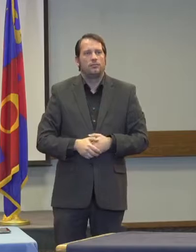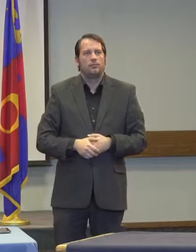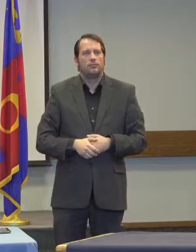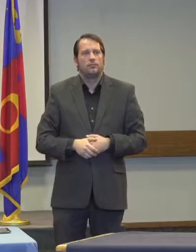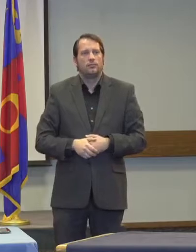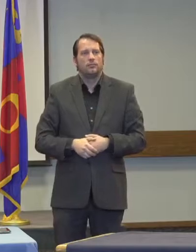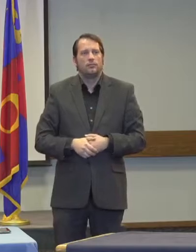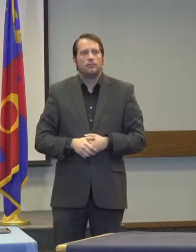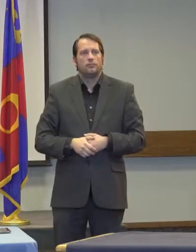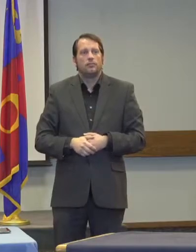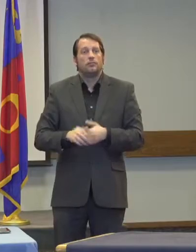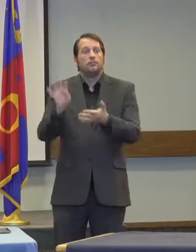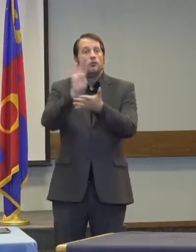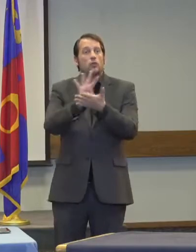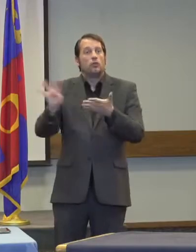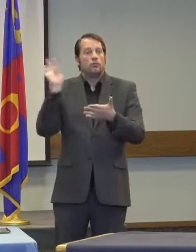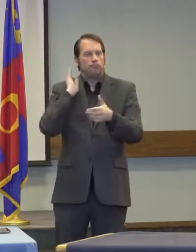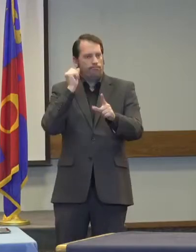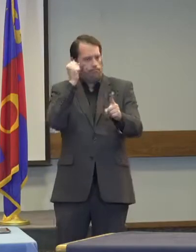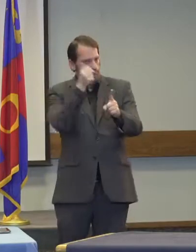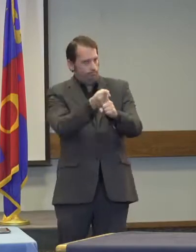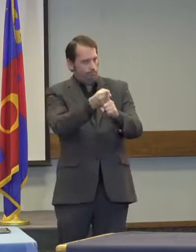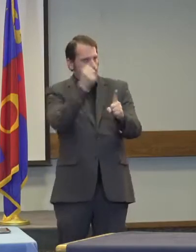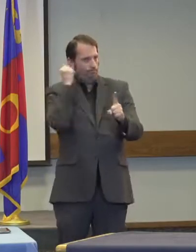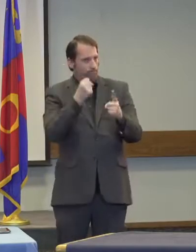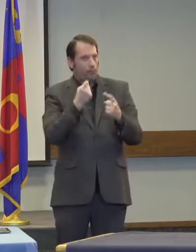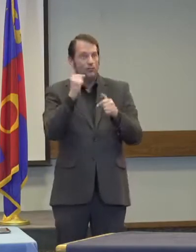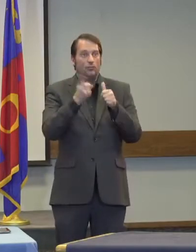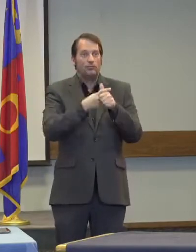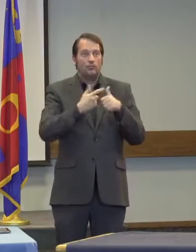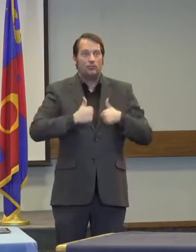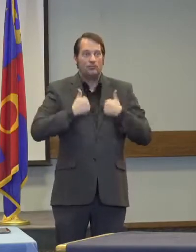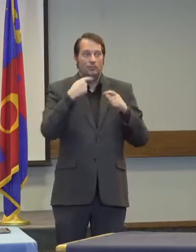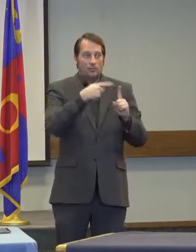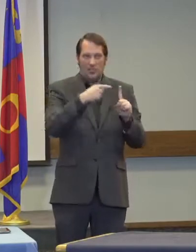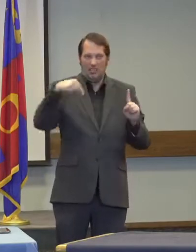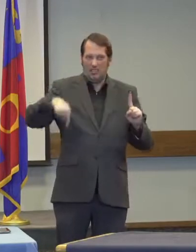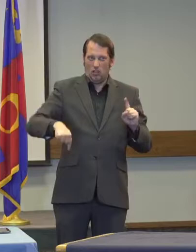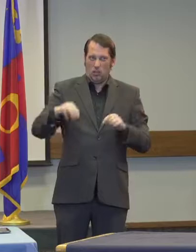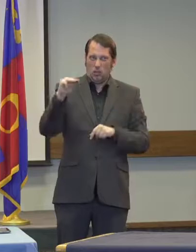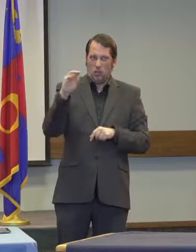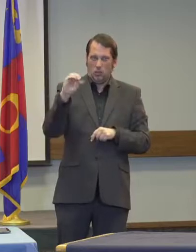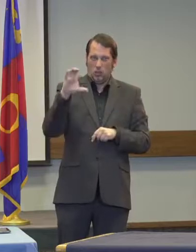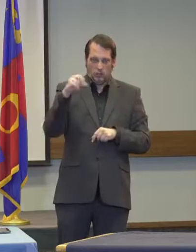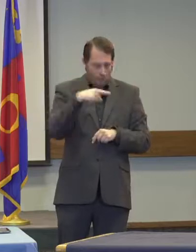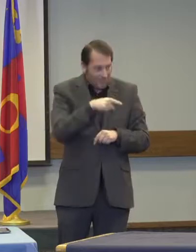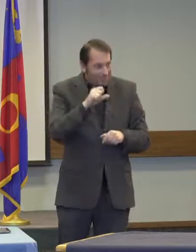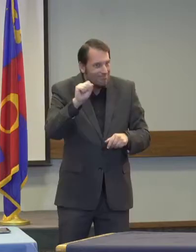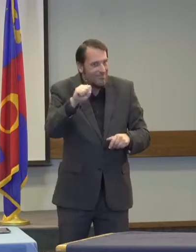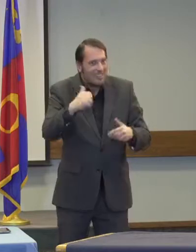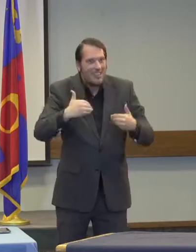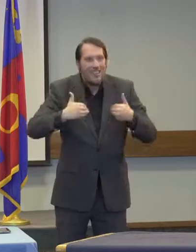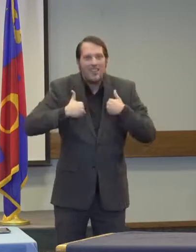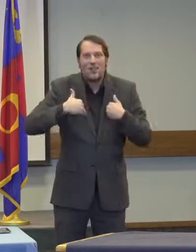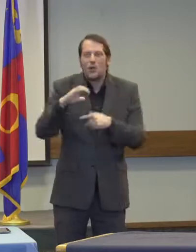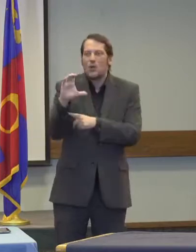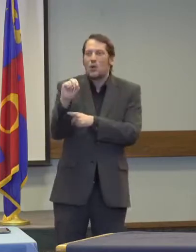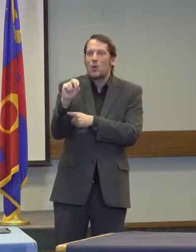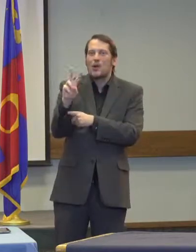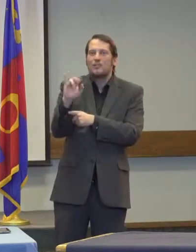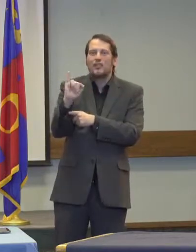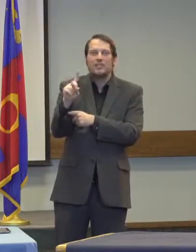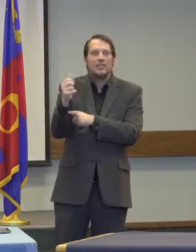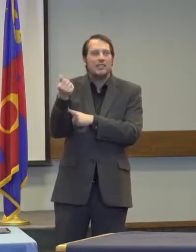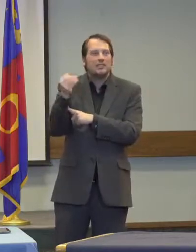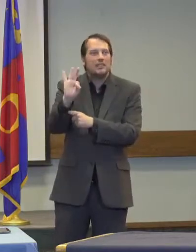or first resident of the state of Maryland and Montgomery County who tested positive for COVID-19. Over the last 4 weeks, those